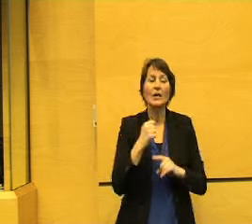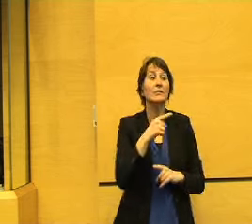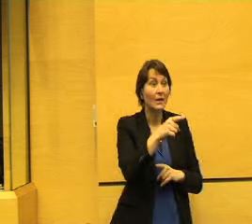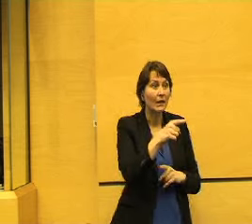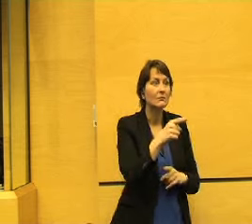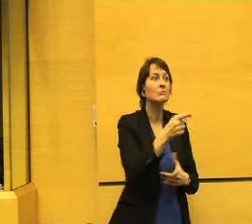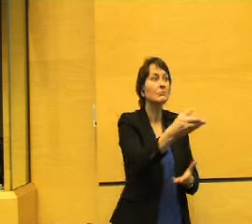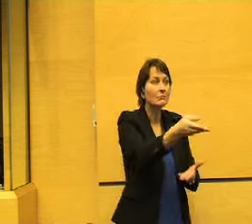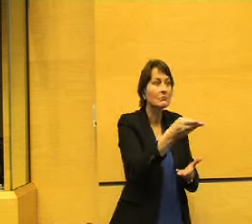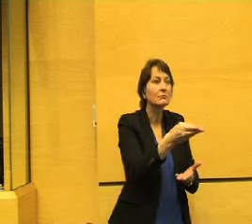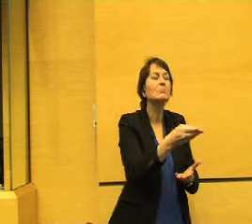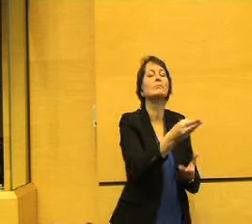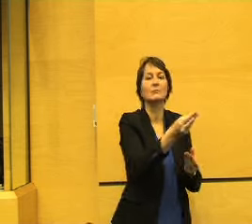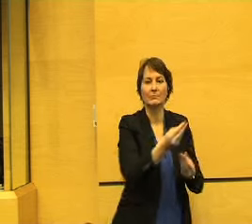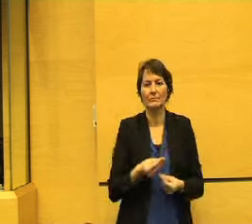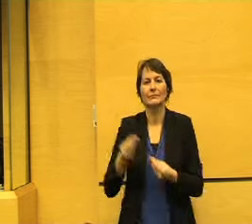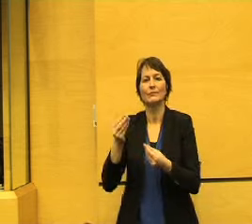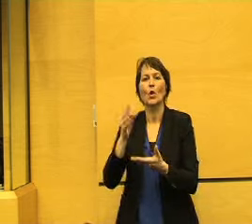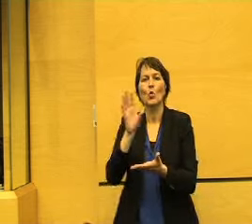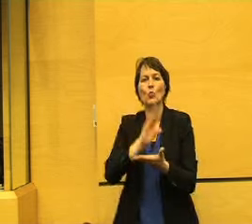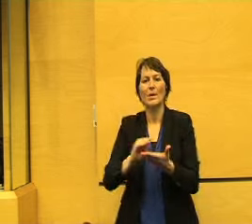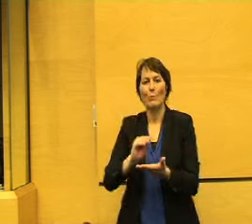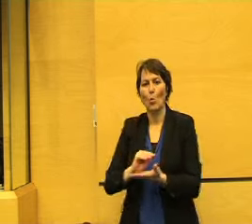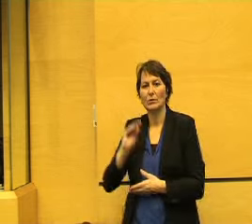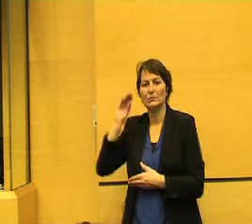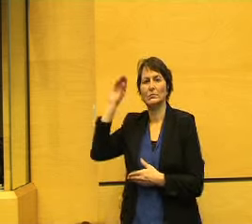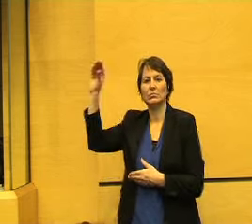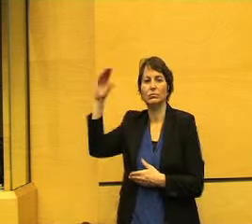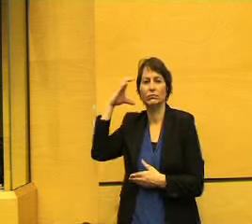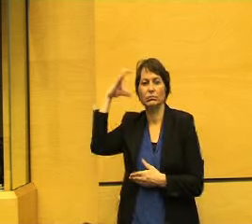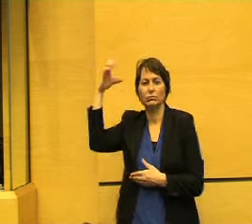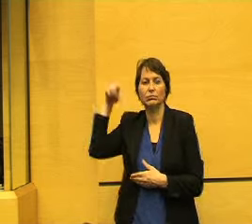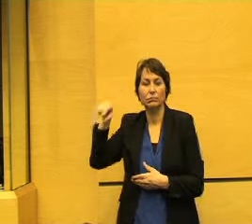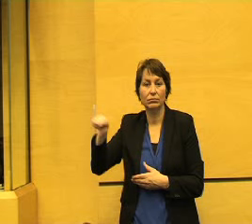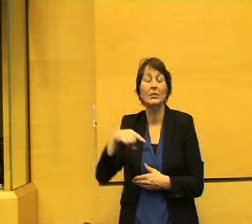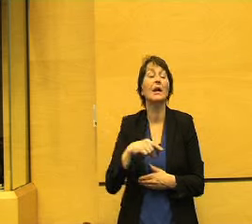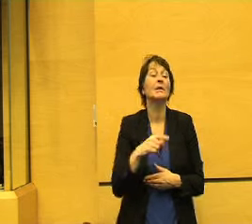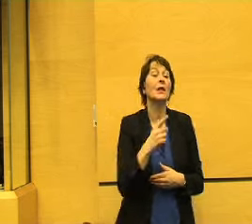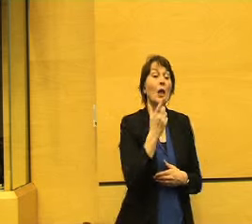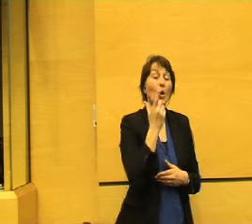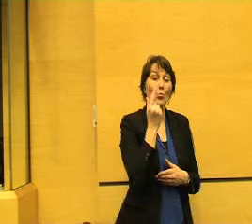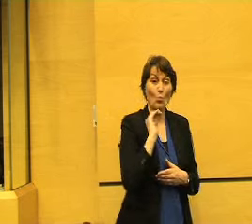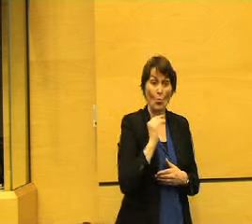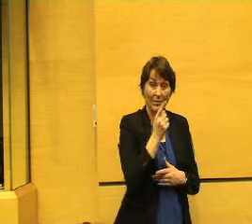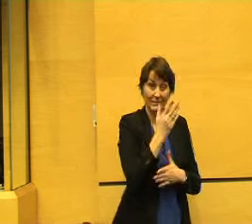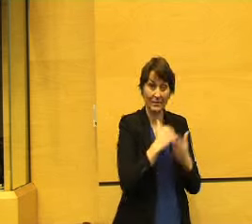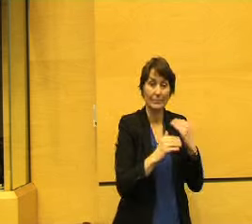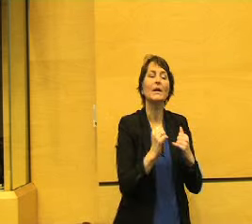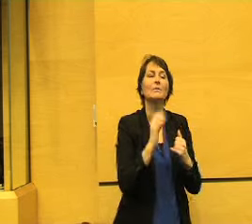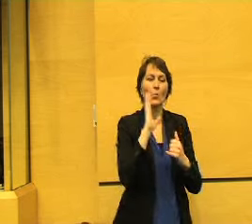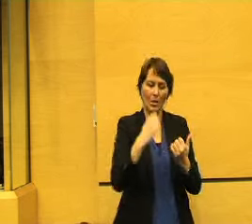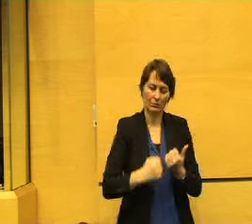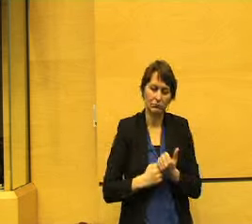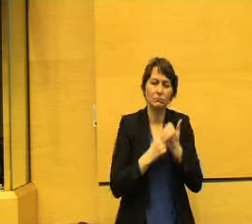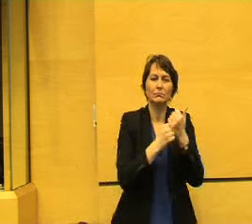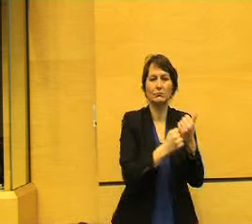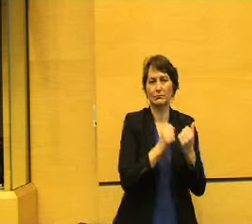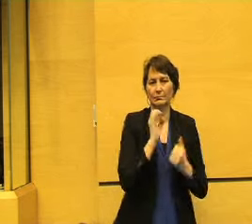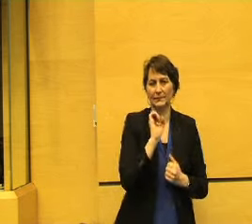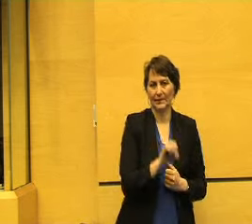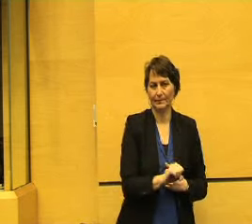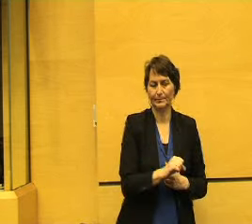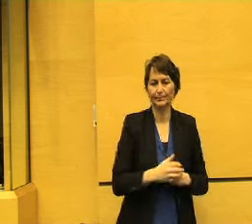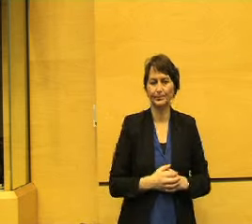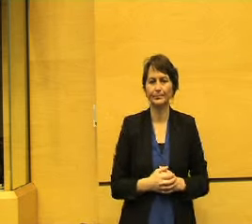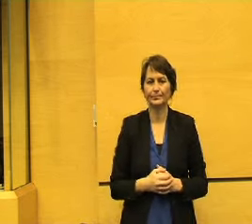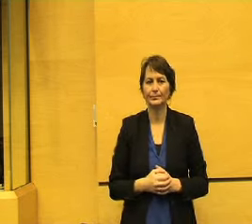the cases, and then women with disabilities are given the support. And for women